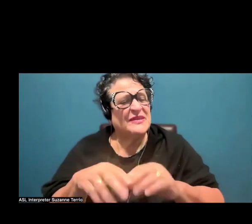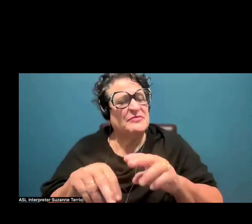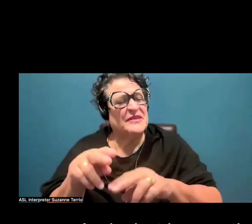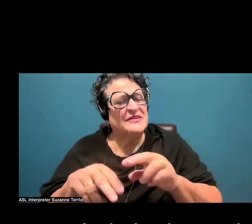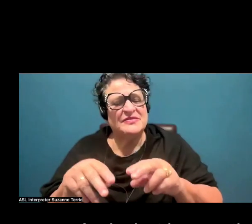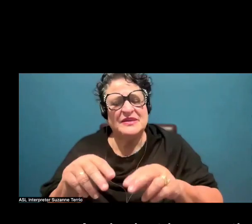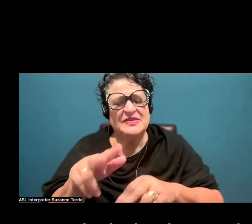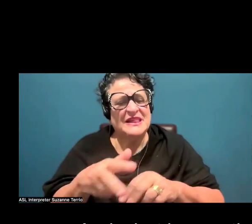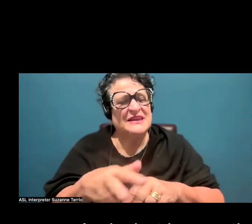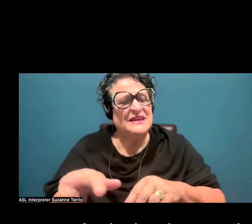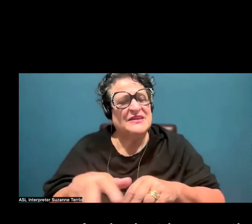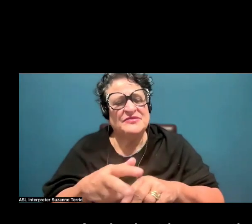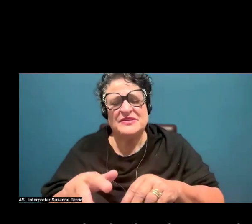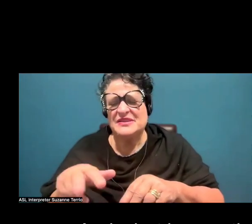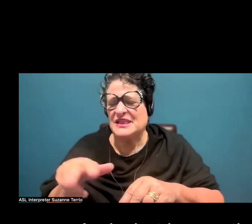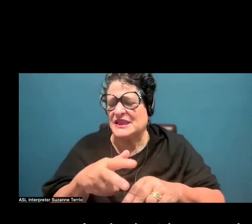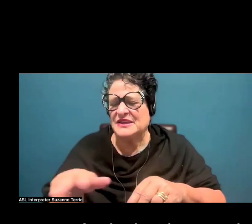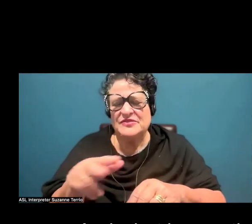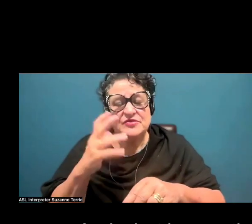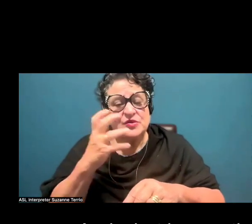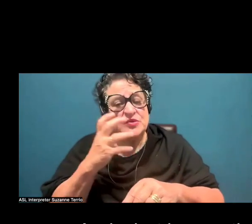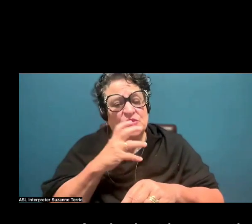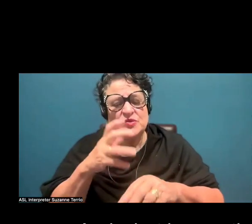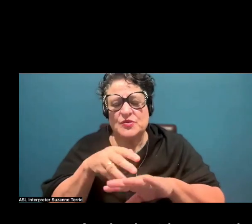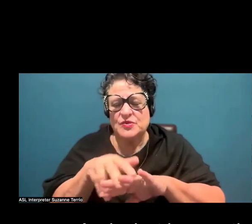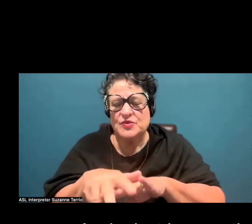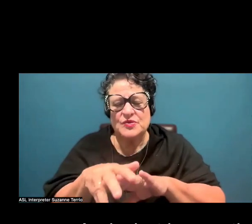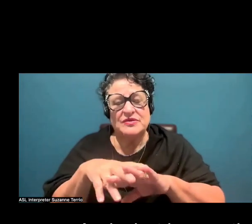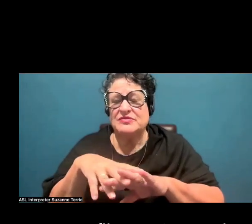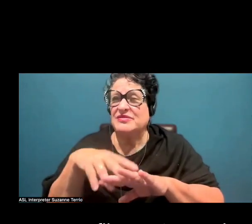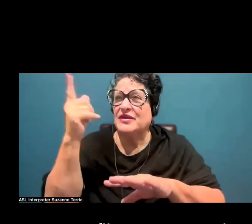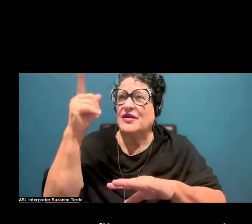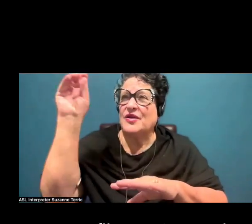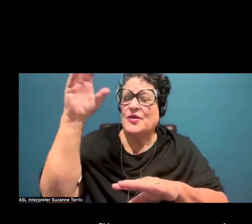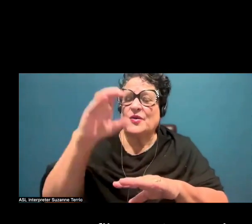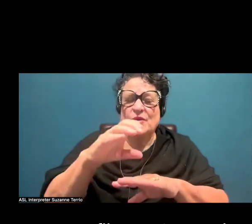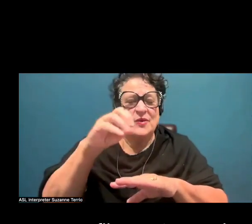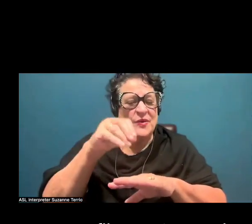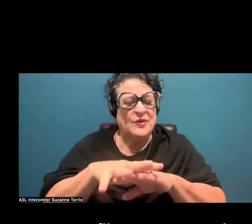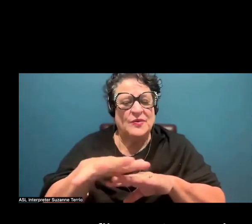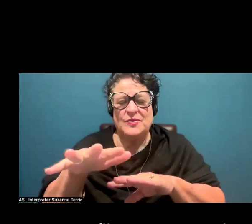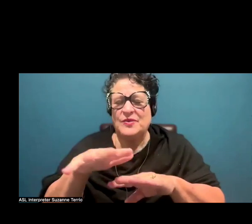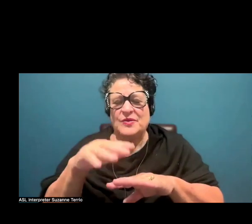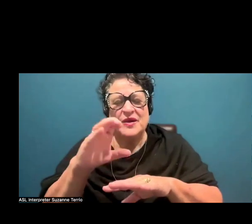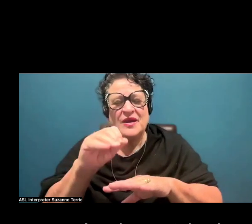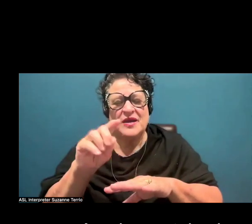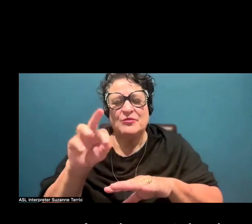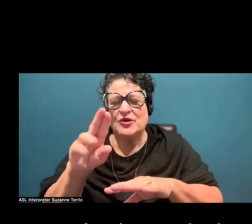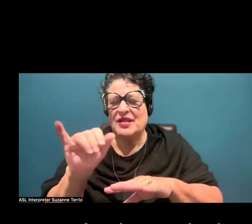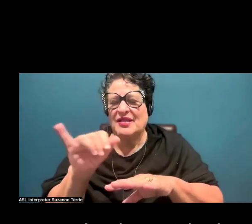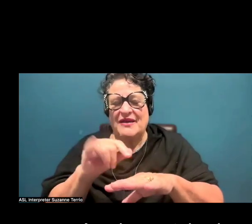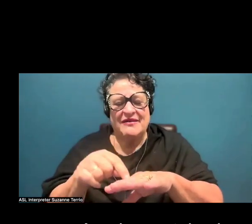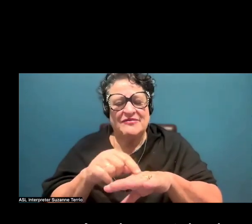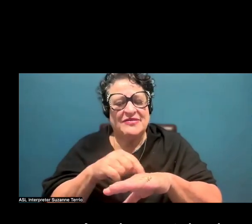leaves. And what leaves they were, translucent in the autumn sunlight, bright copper filaments running through them like veins. As